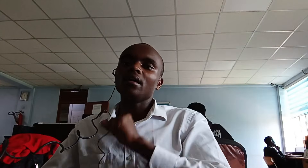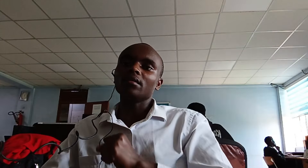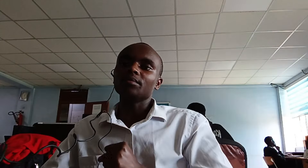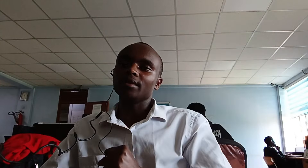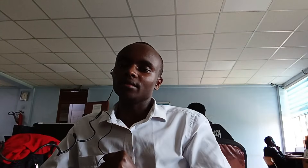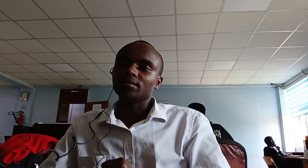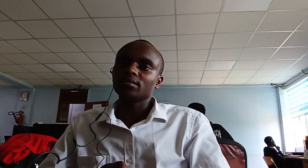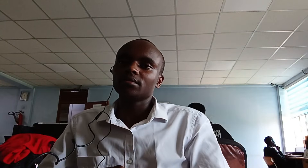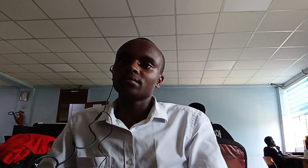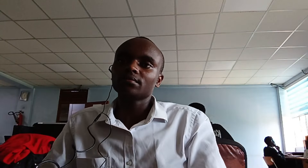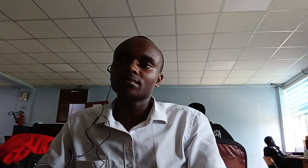grandparents.